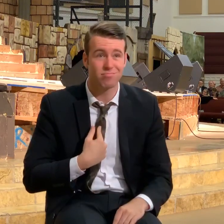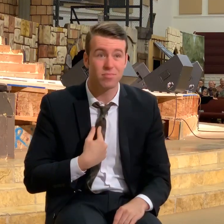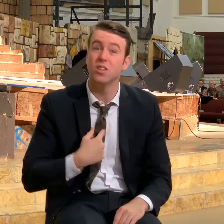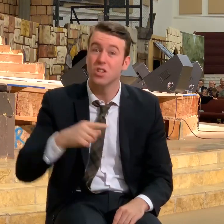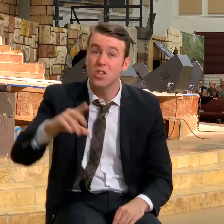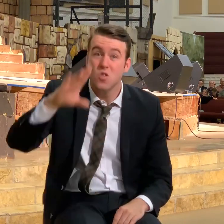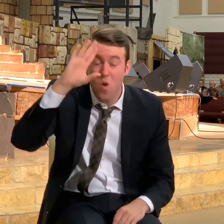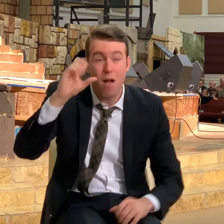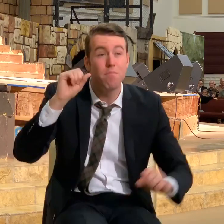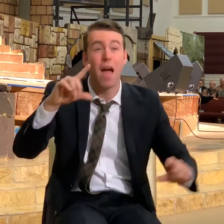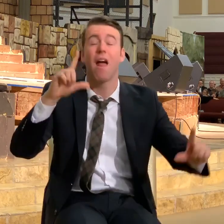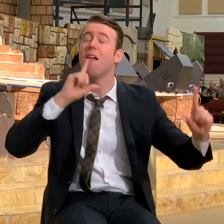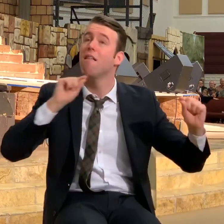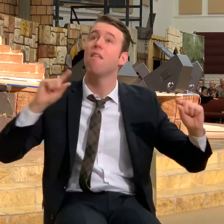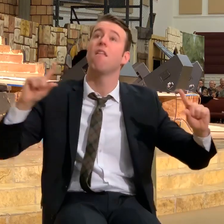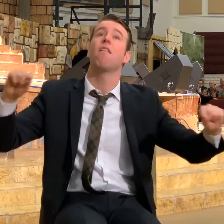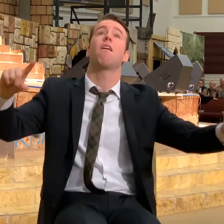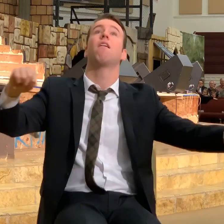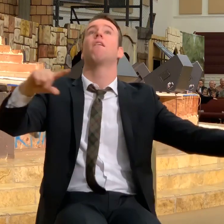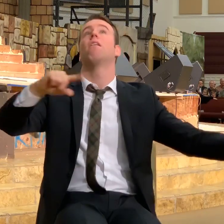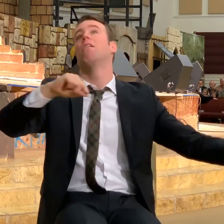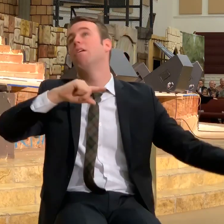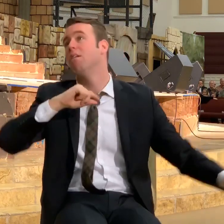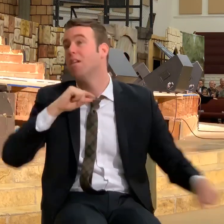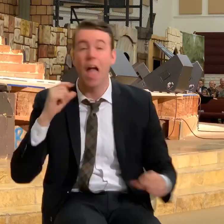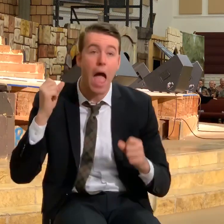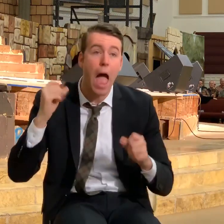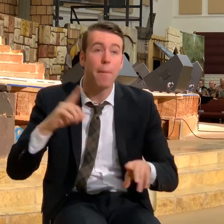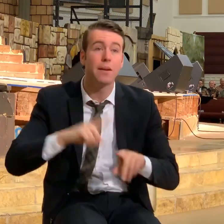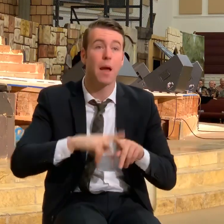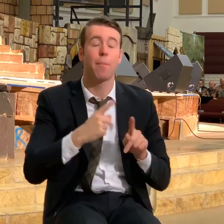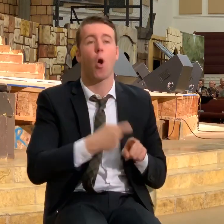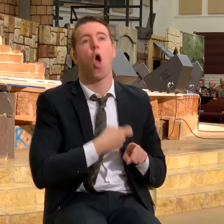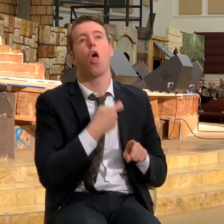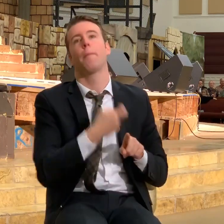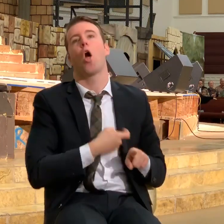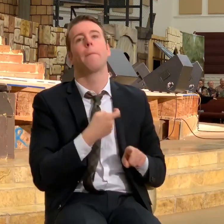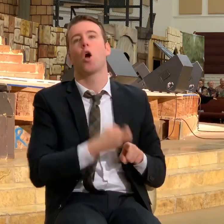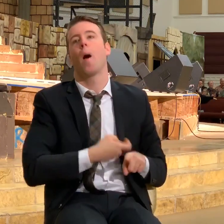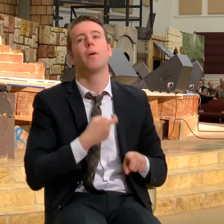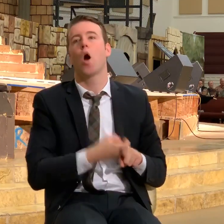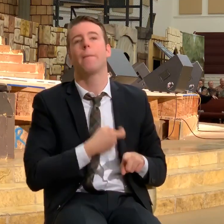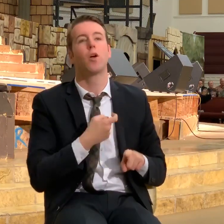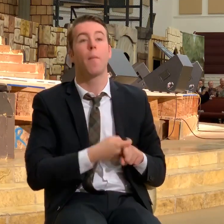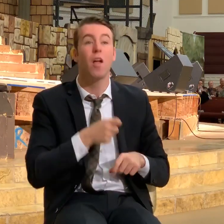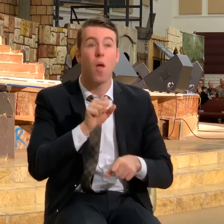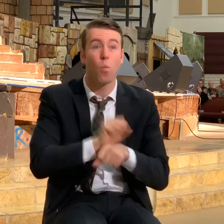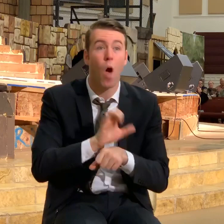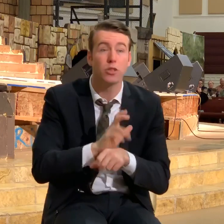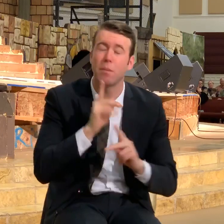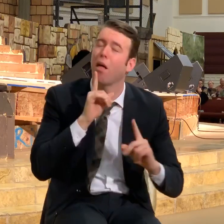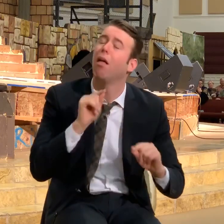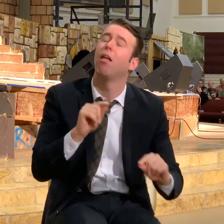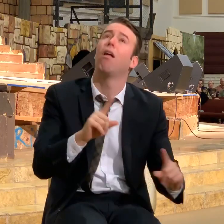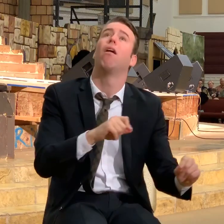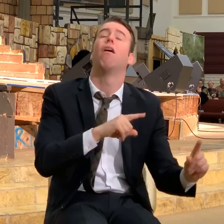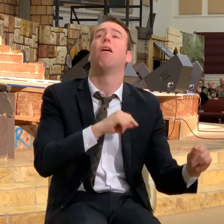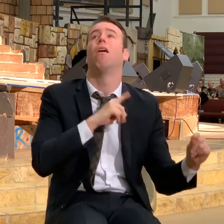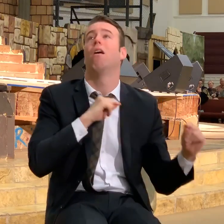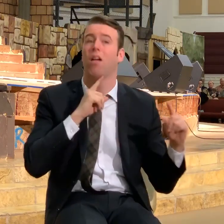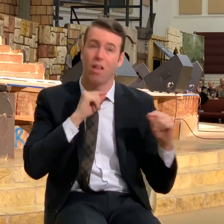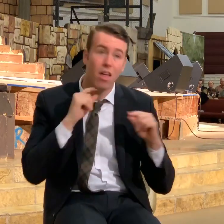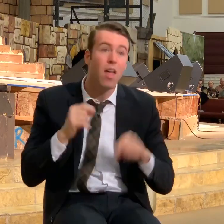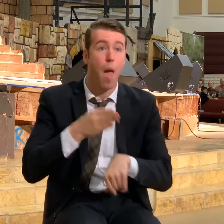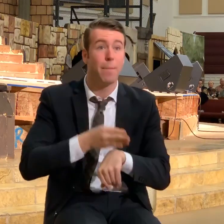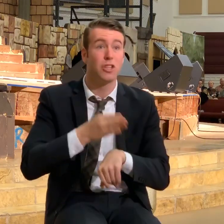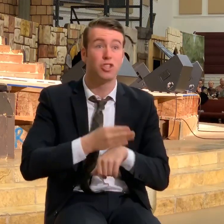Do you know how many of those lines I heard? Do you know how many stories I've heard about the Rock Church? And the list goes on. Bishop's